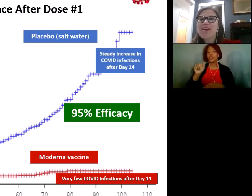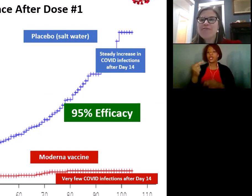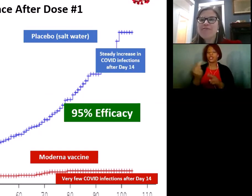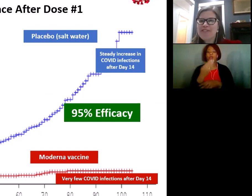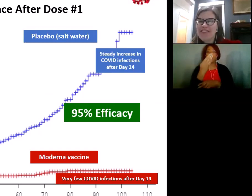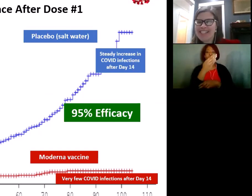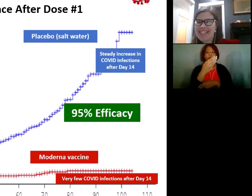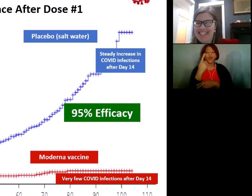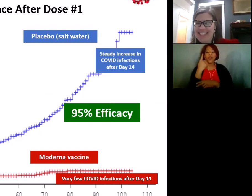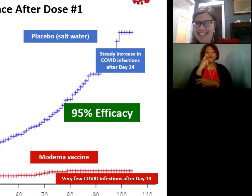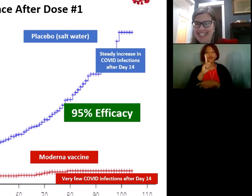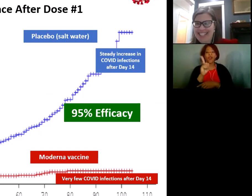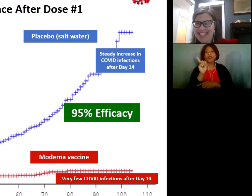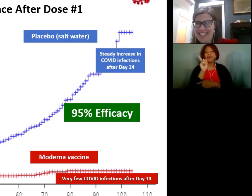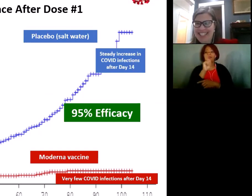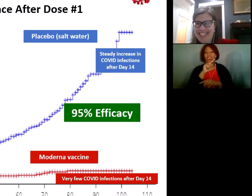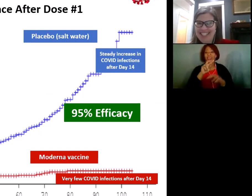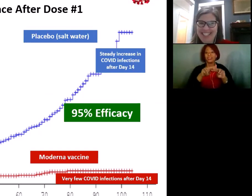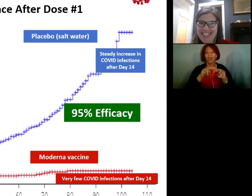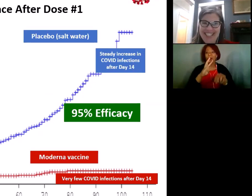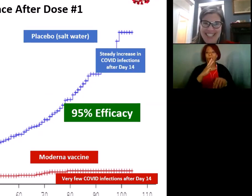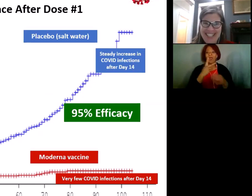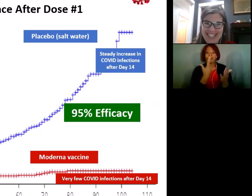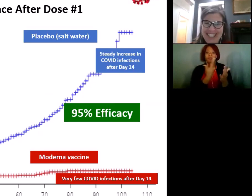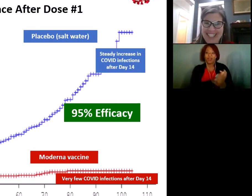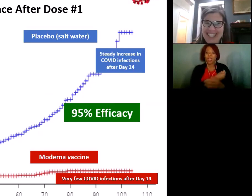and red for the vaccine.